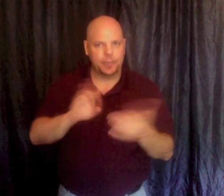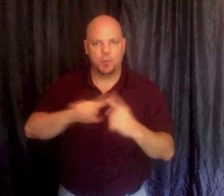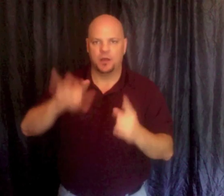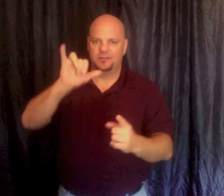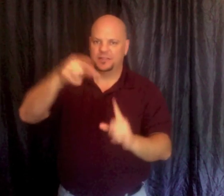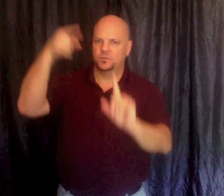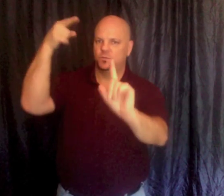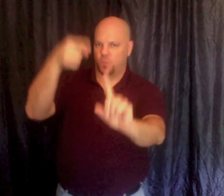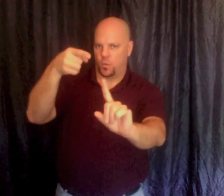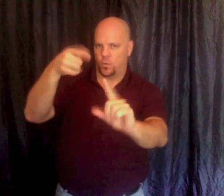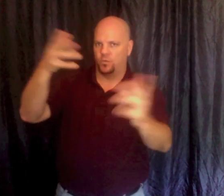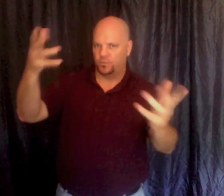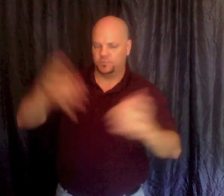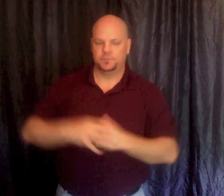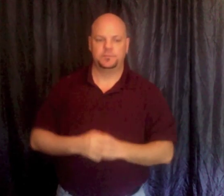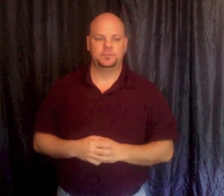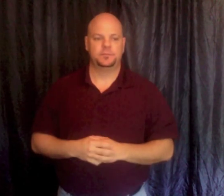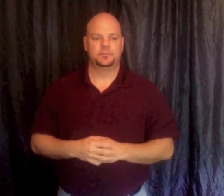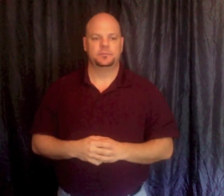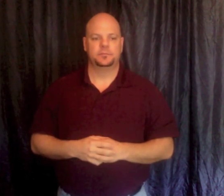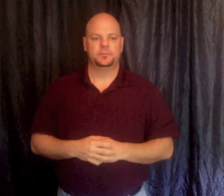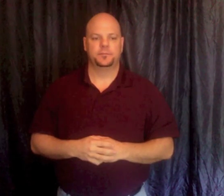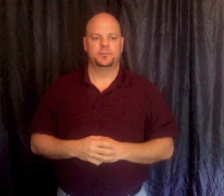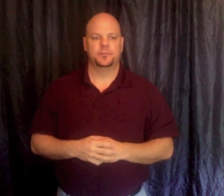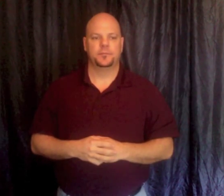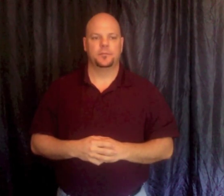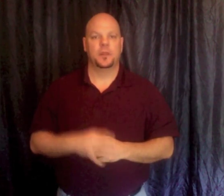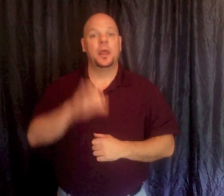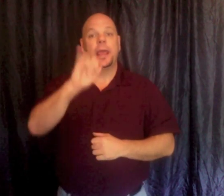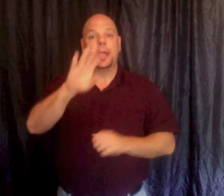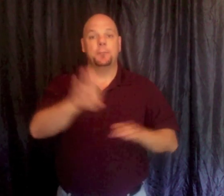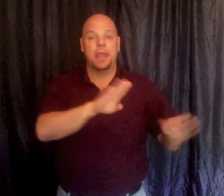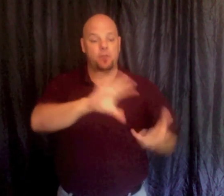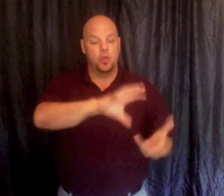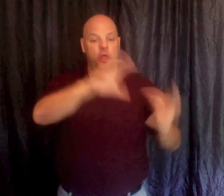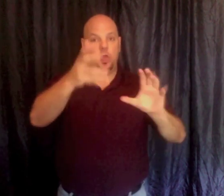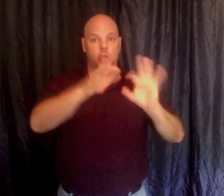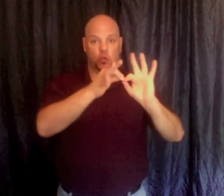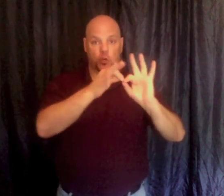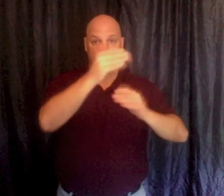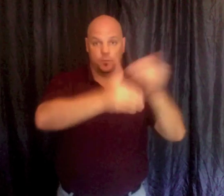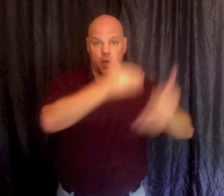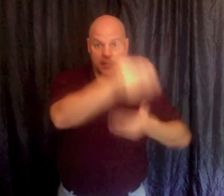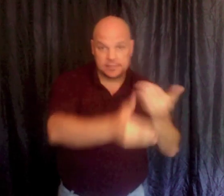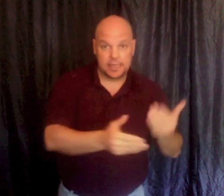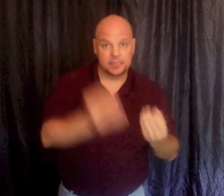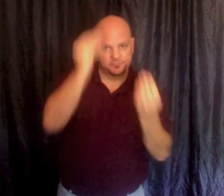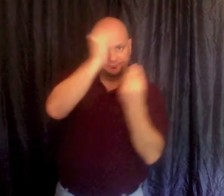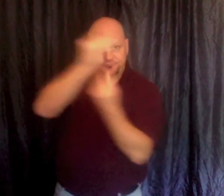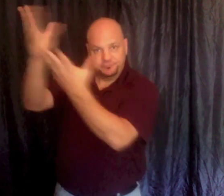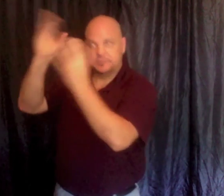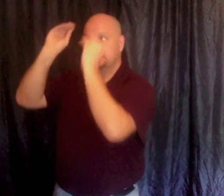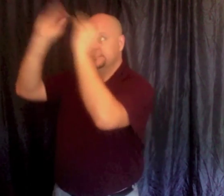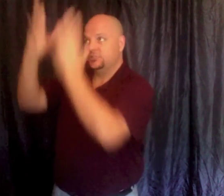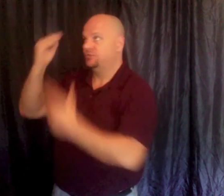Reports behaviors to the teacher if it is disruptive to the interpreting process. So if